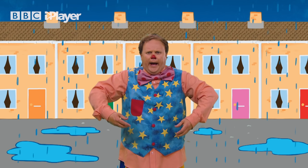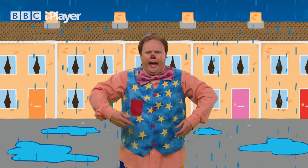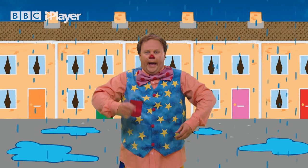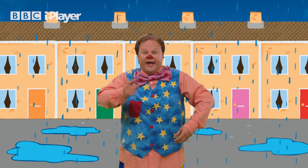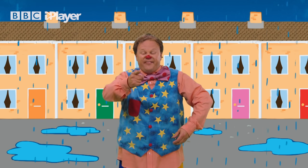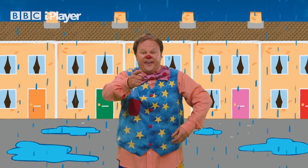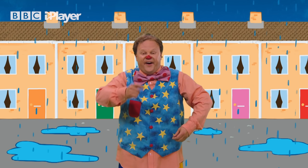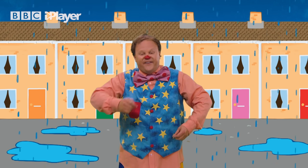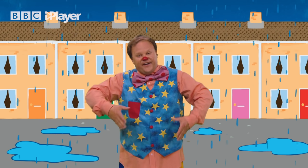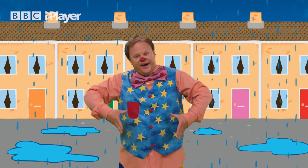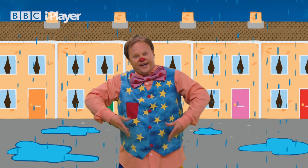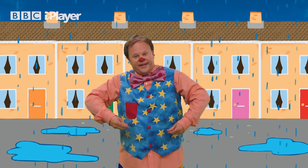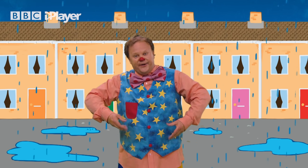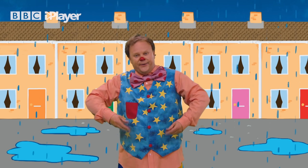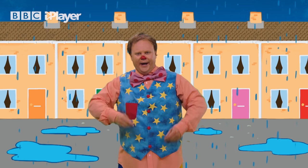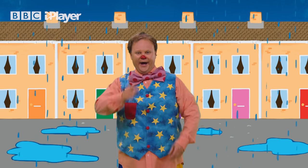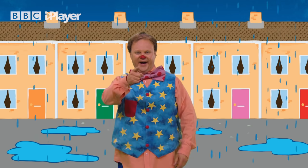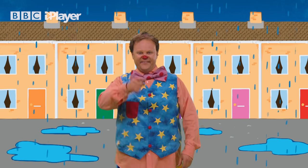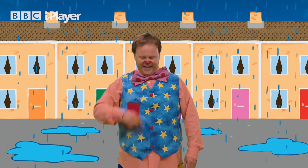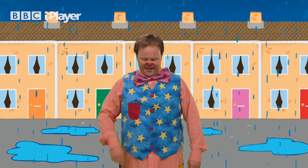Ah! So are you. Oh, no!